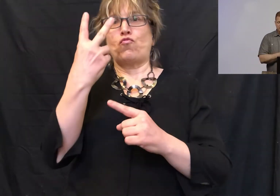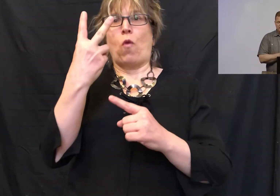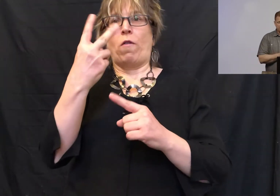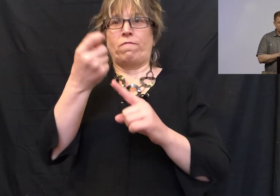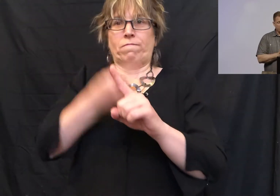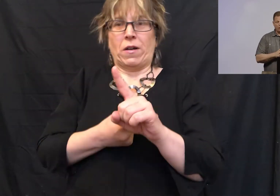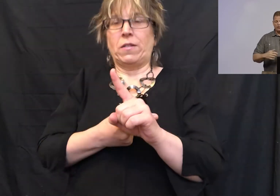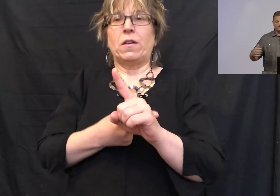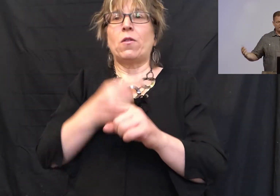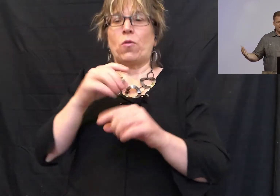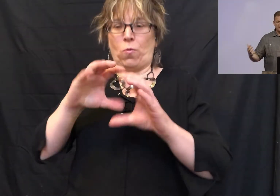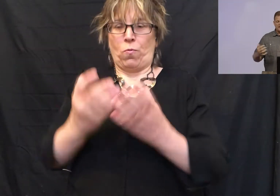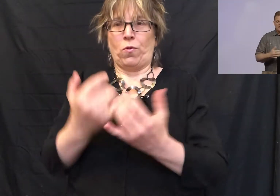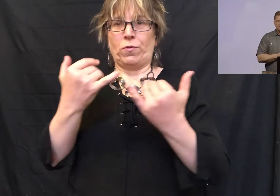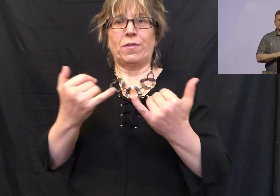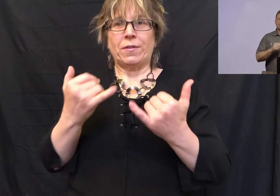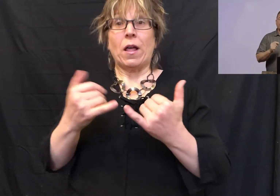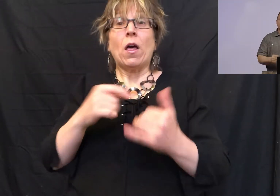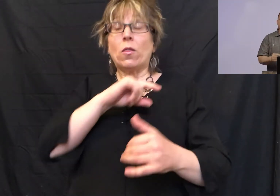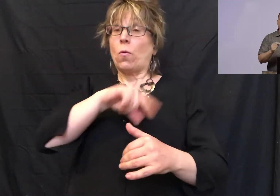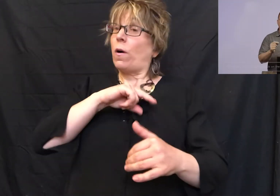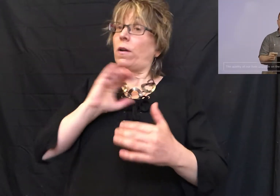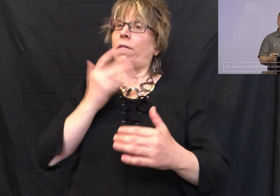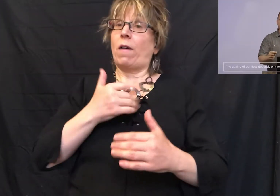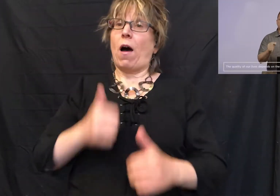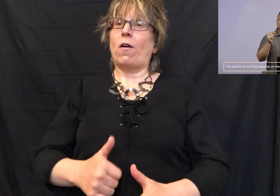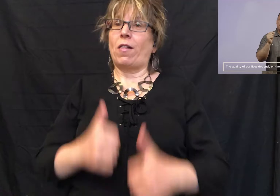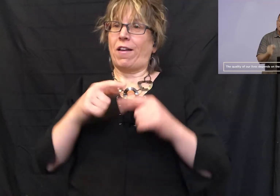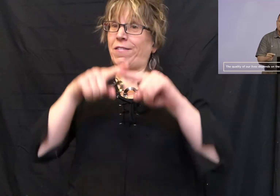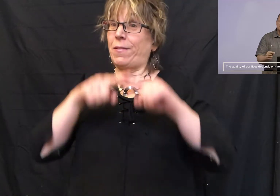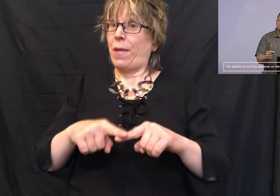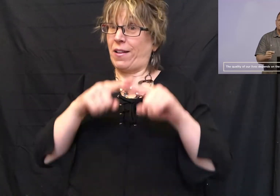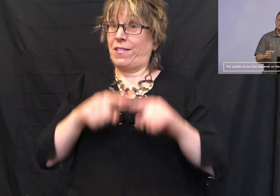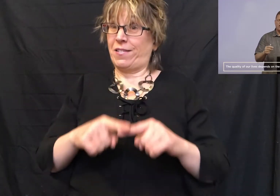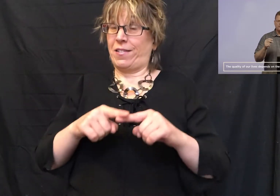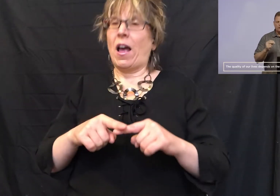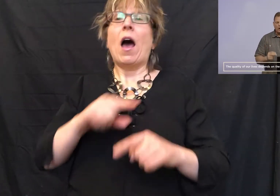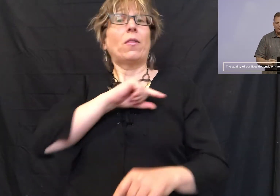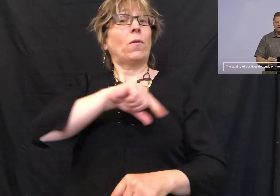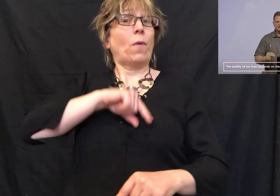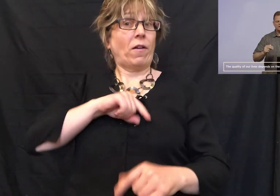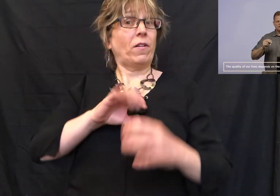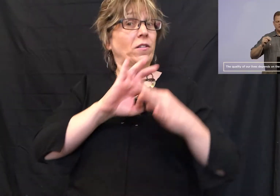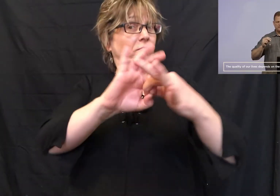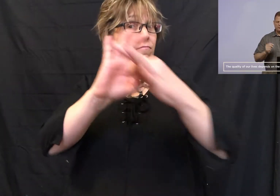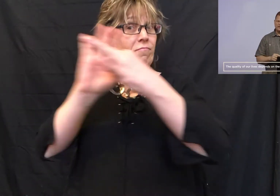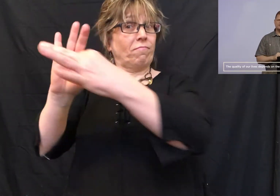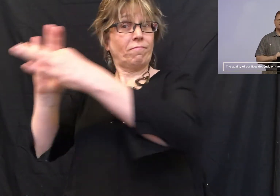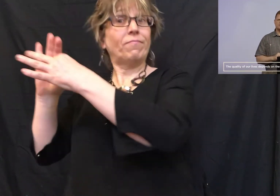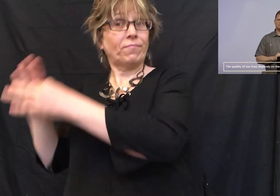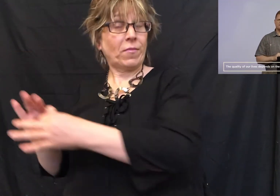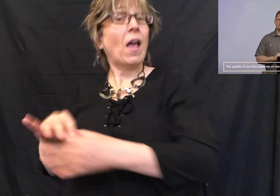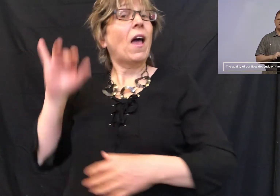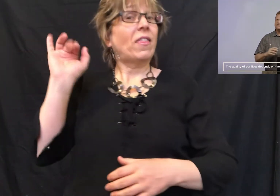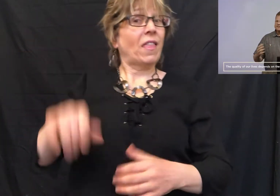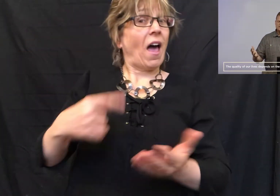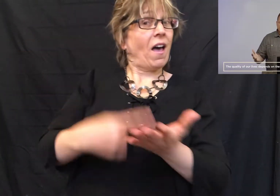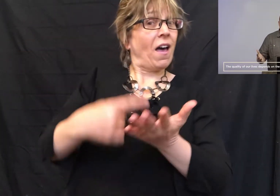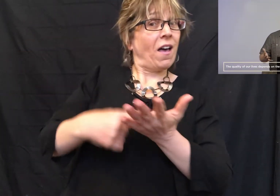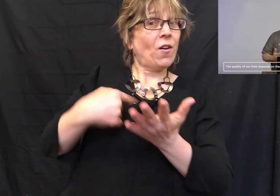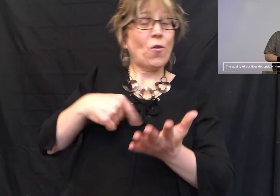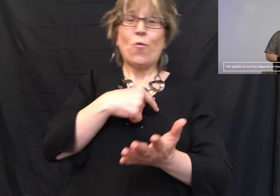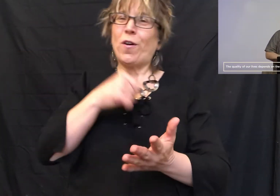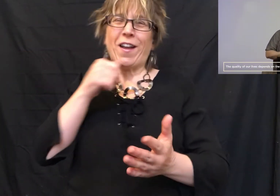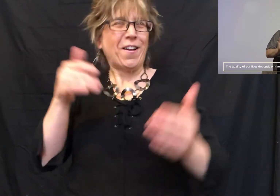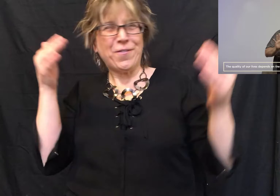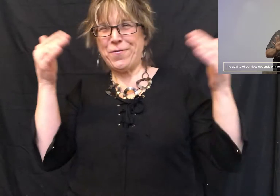had in our world today, that the quality of our lives depends on the quality of our relationships. And in this